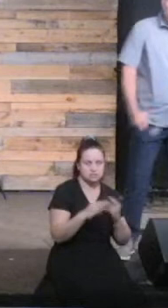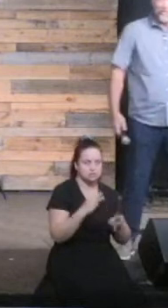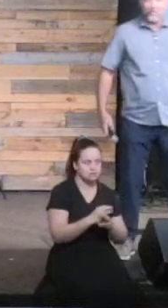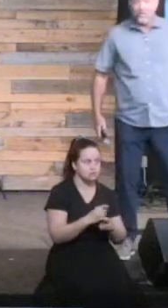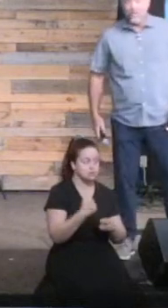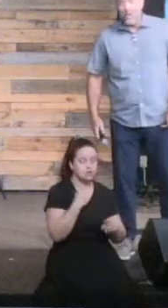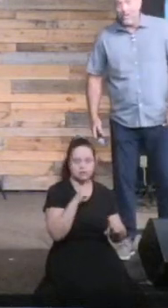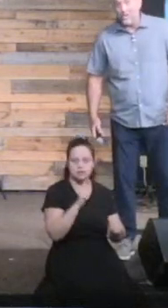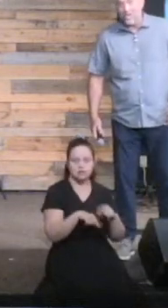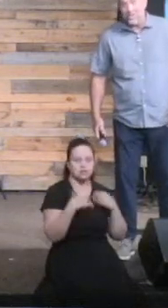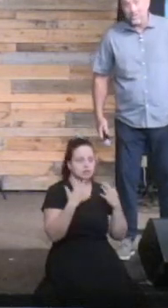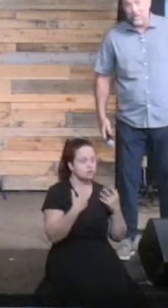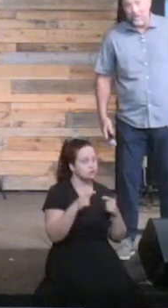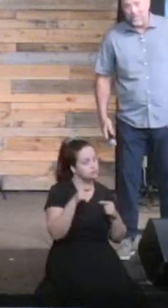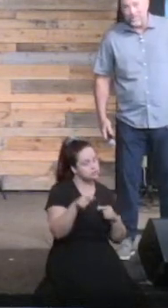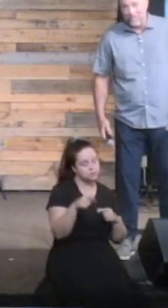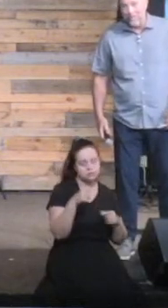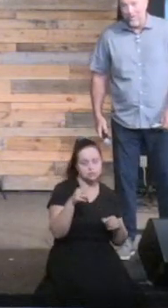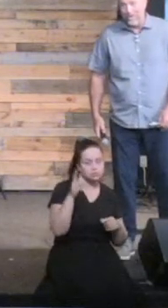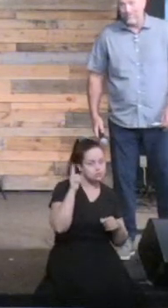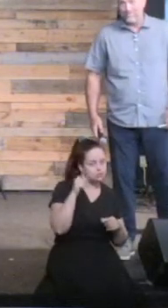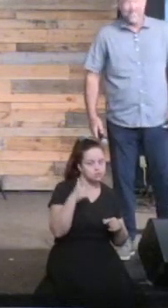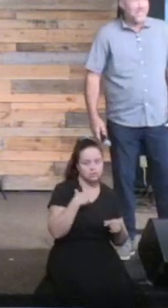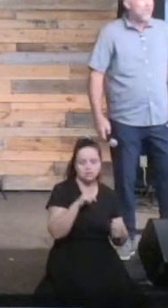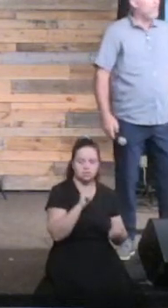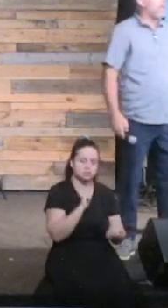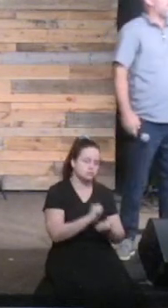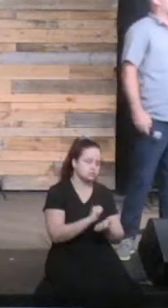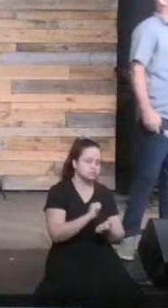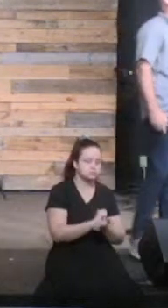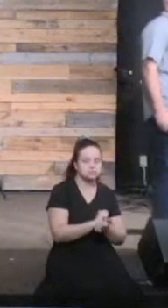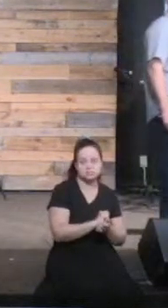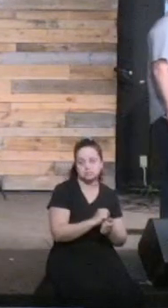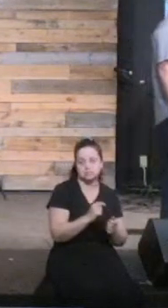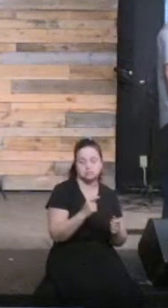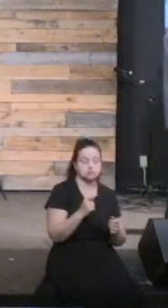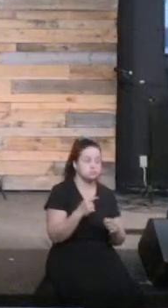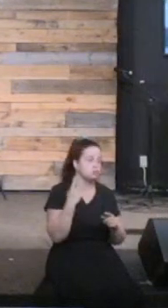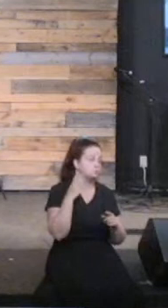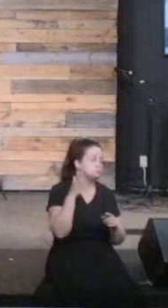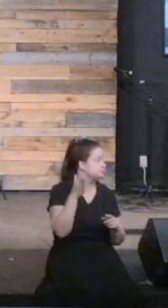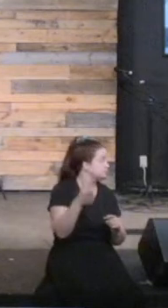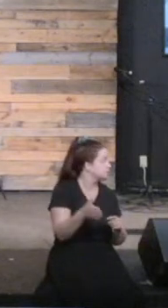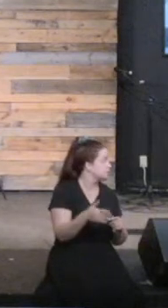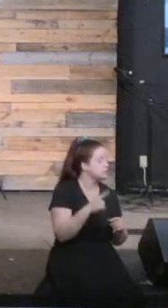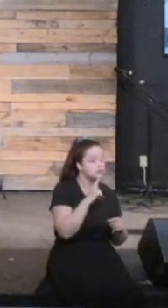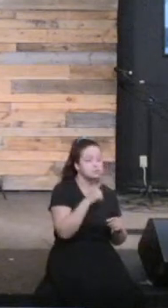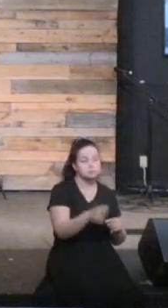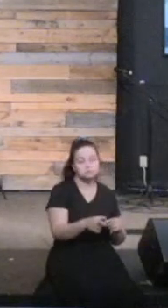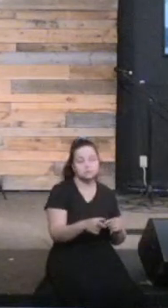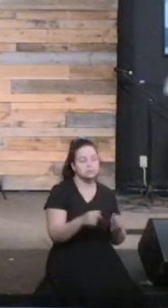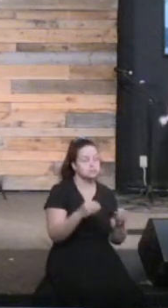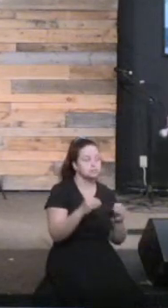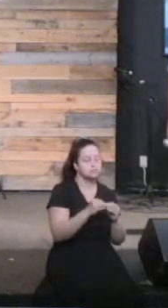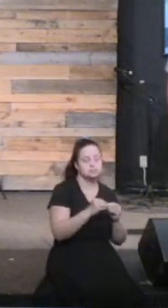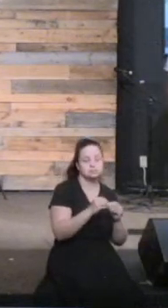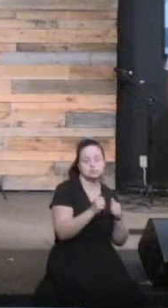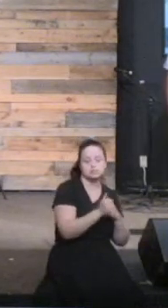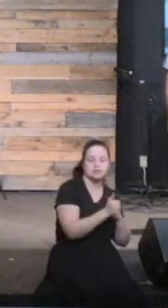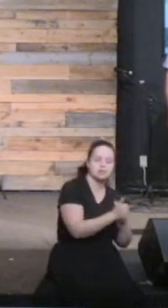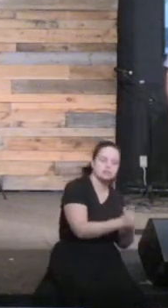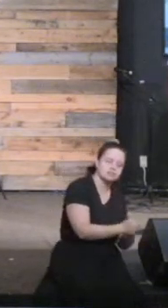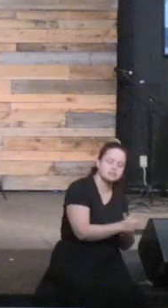I can't wait for you to hear his testimony at some point but I assure you is much more in the line of Cain than it was of